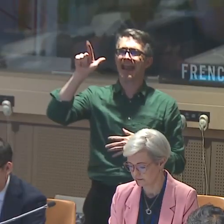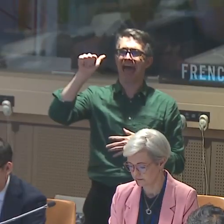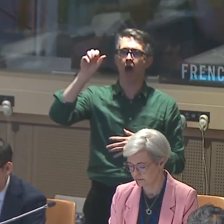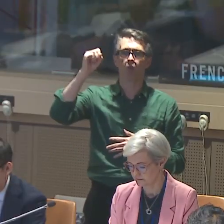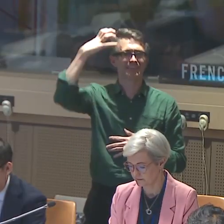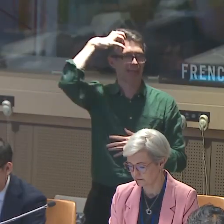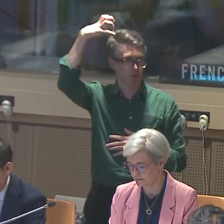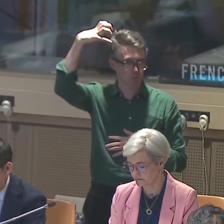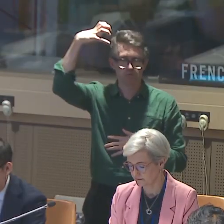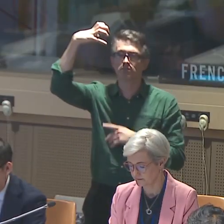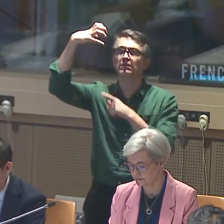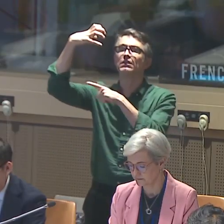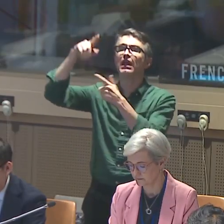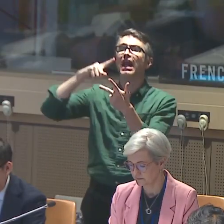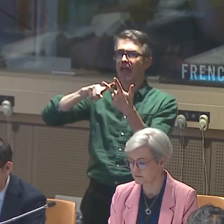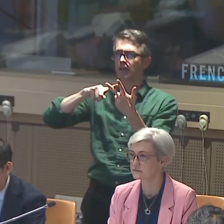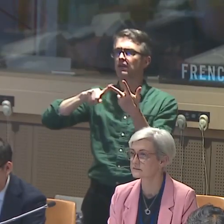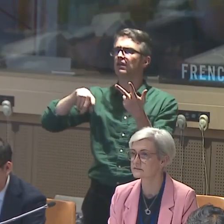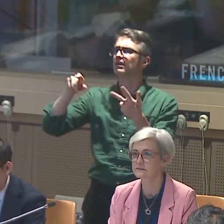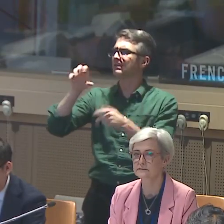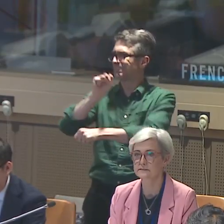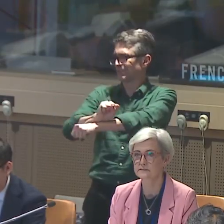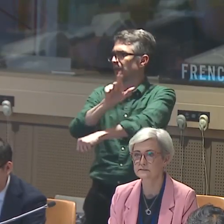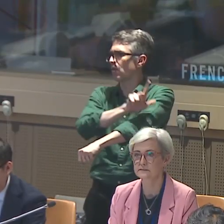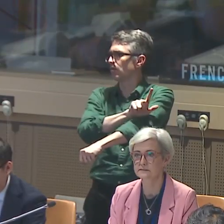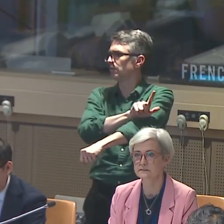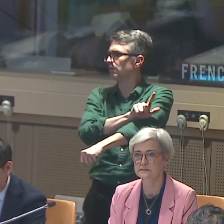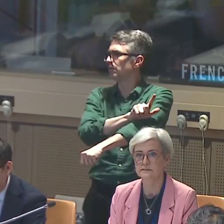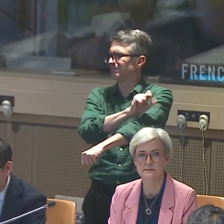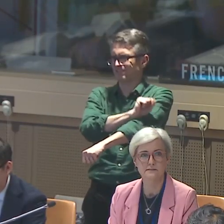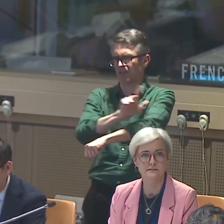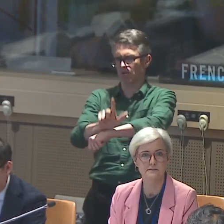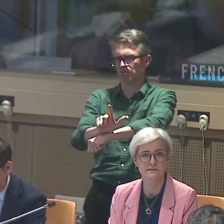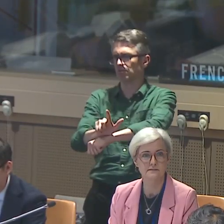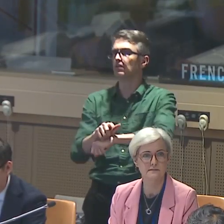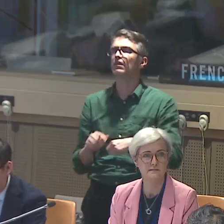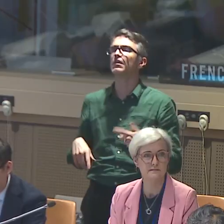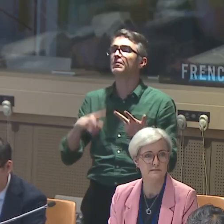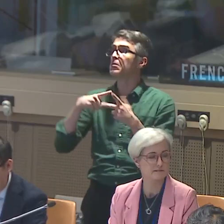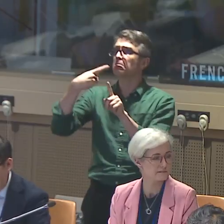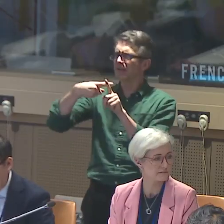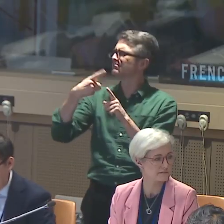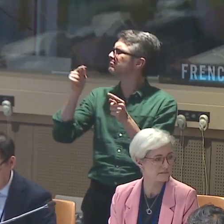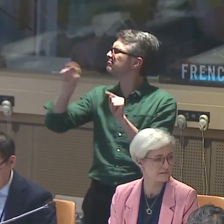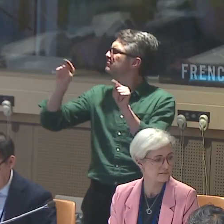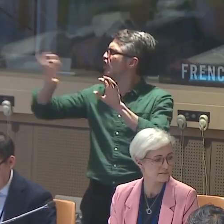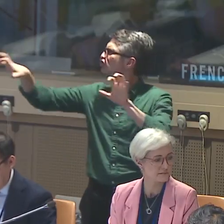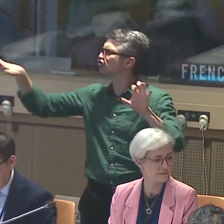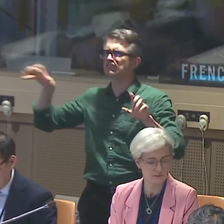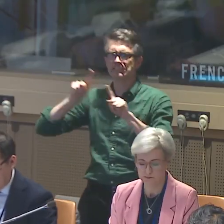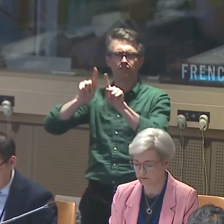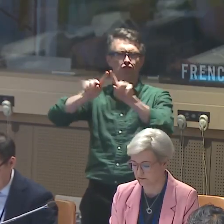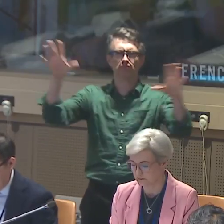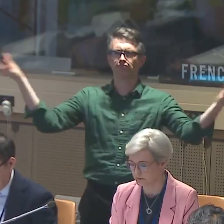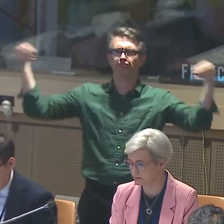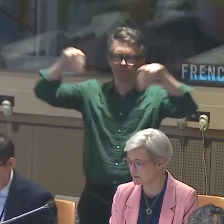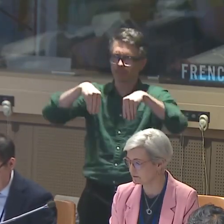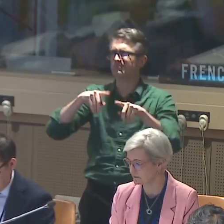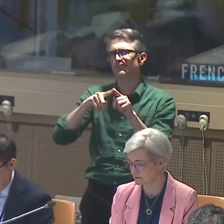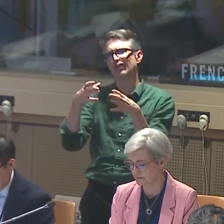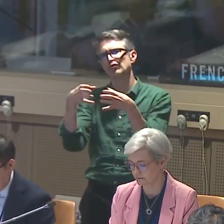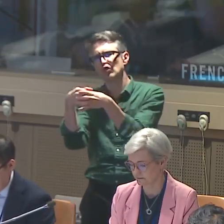Leone, and we will hear from a diversity of stakeholders, which I will present. And we will finish with